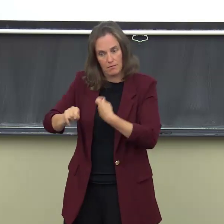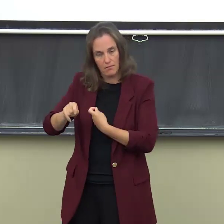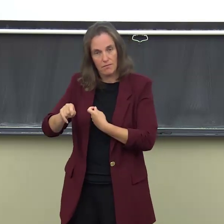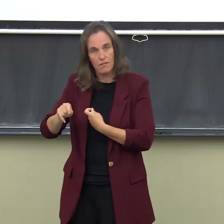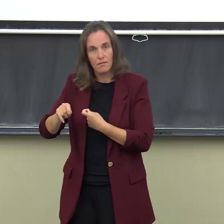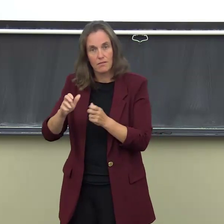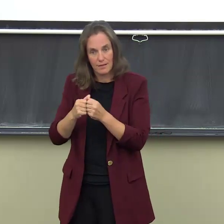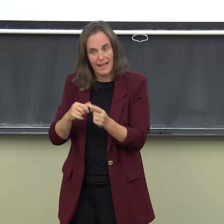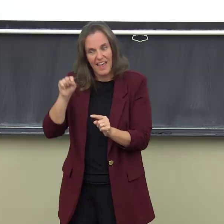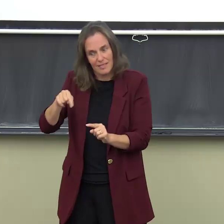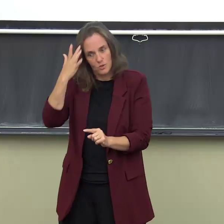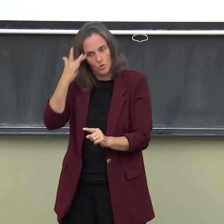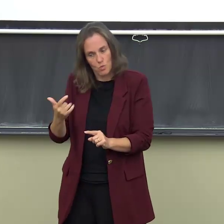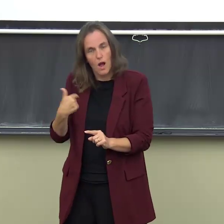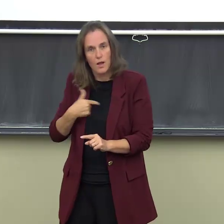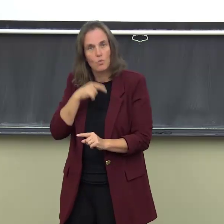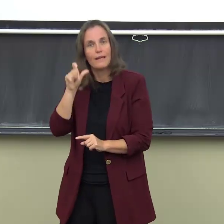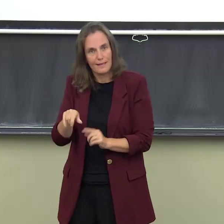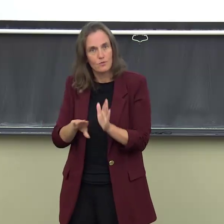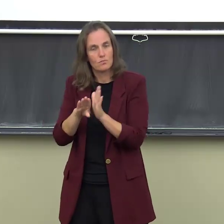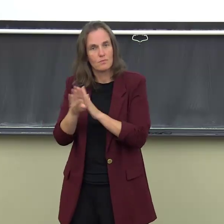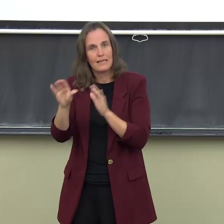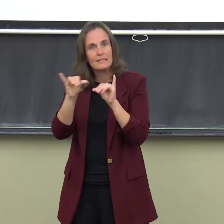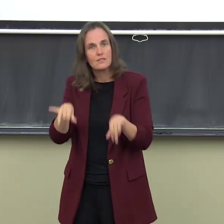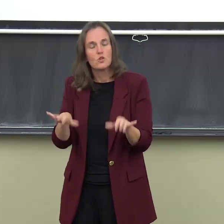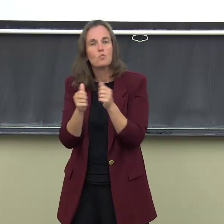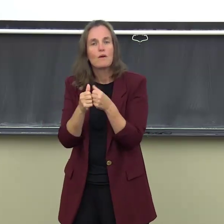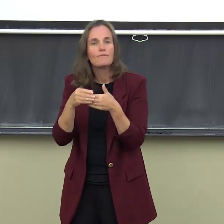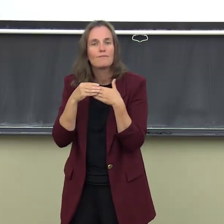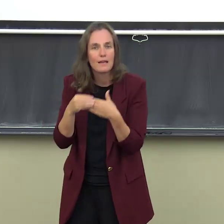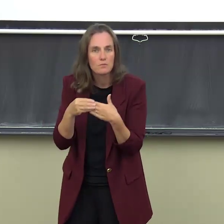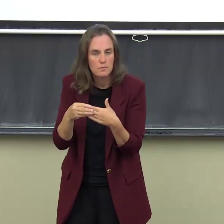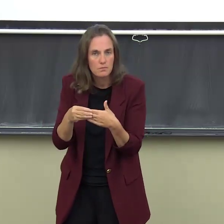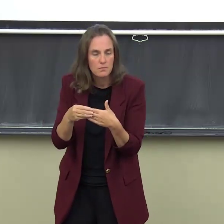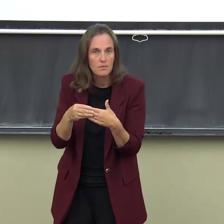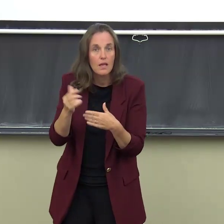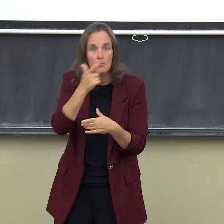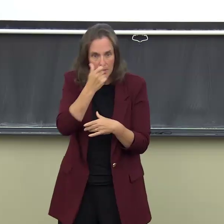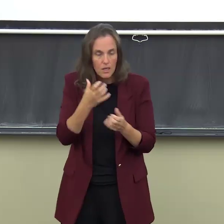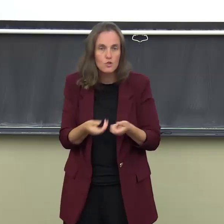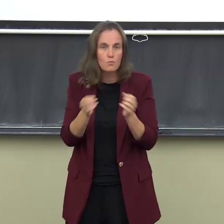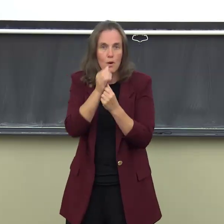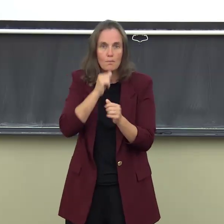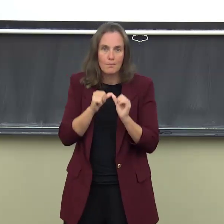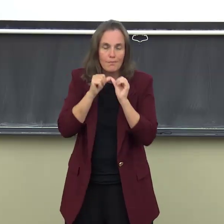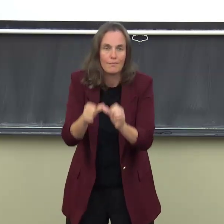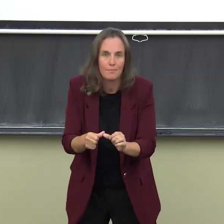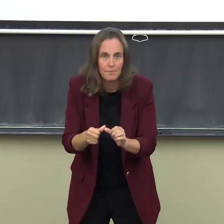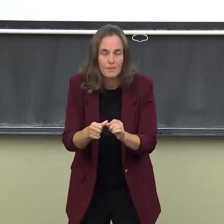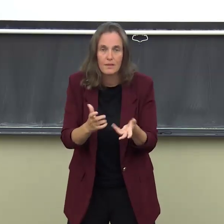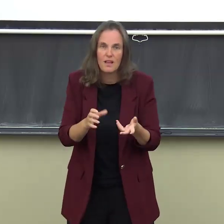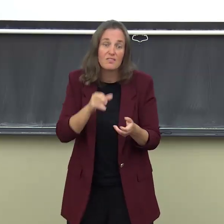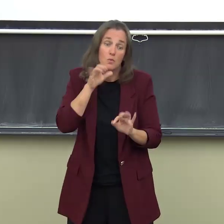this is why we need to build systems with flexibility, because they will become much more resilient. They will serve much